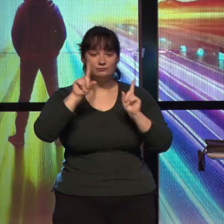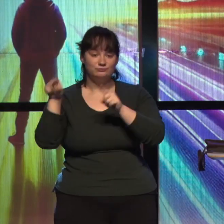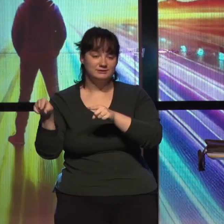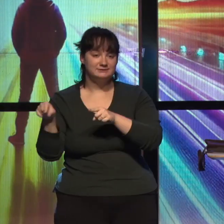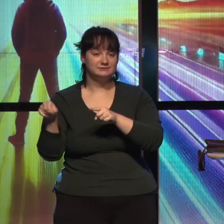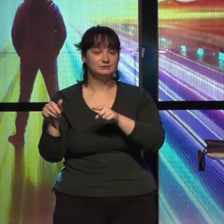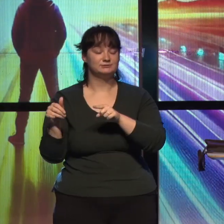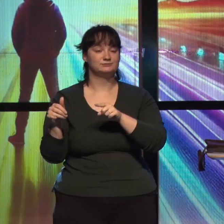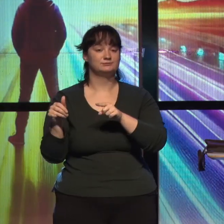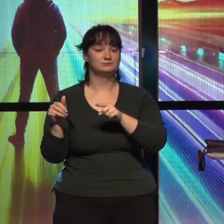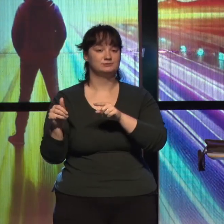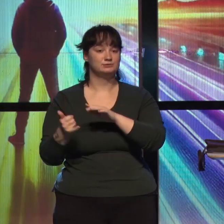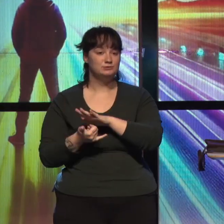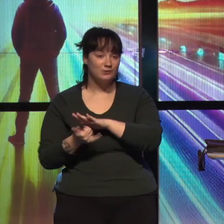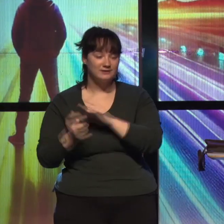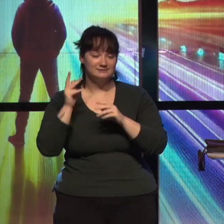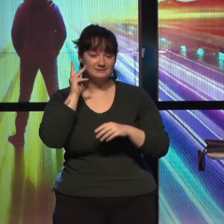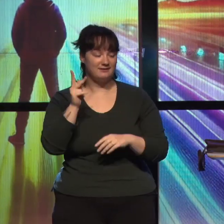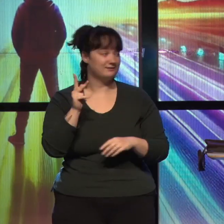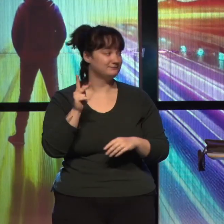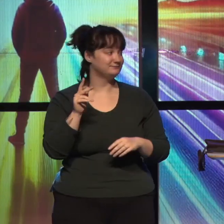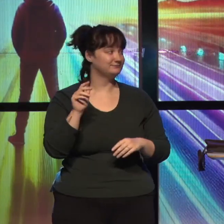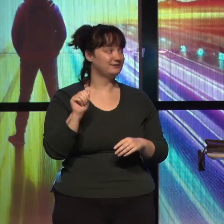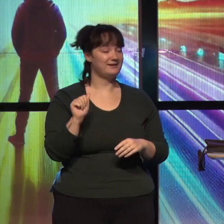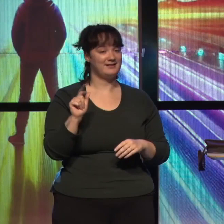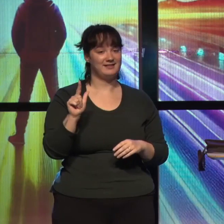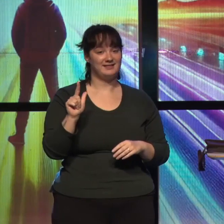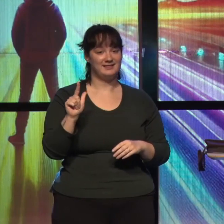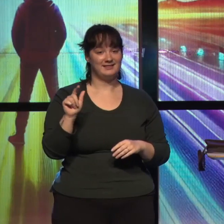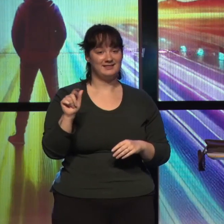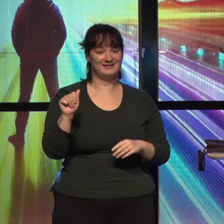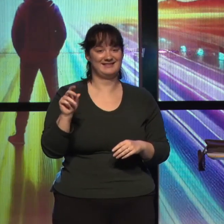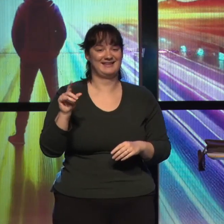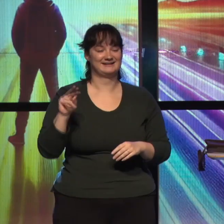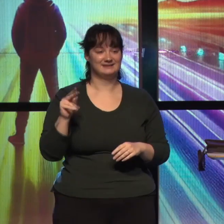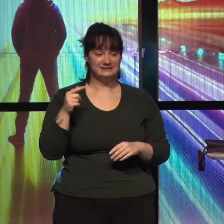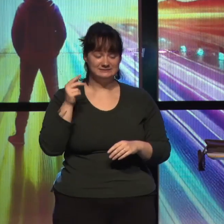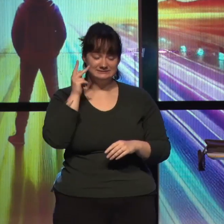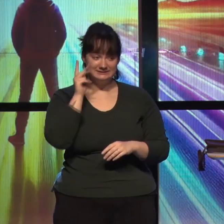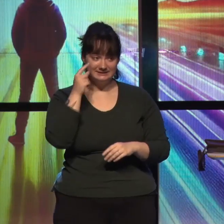City one last time, and we saw Aladdin. See? The tear.